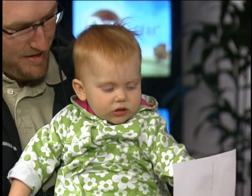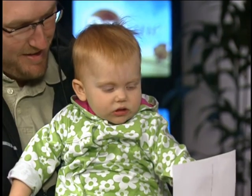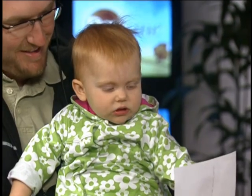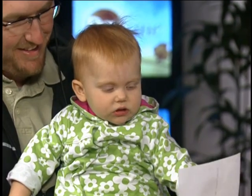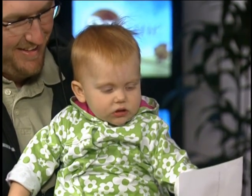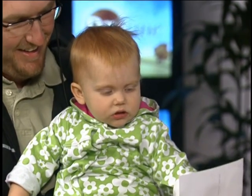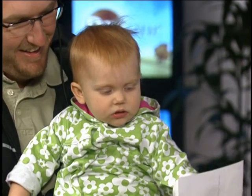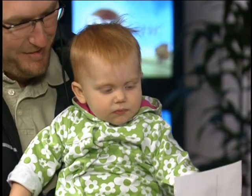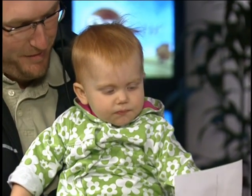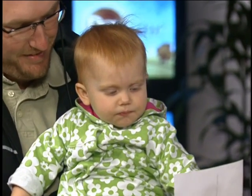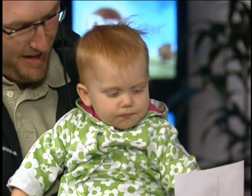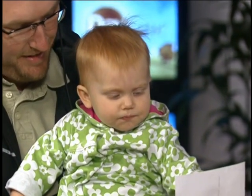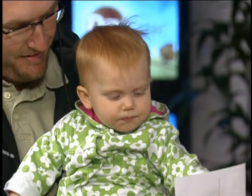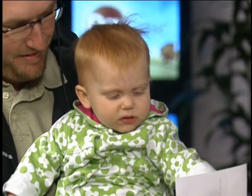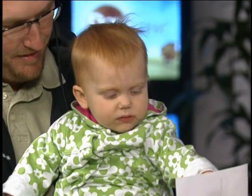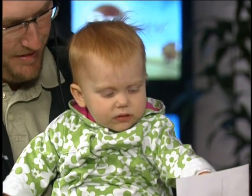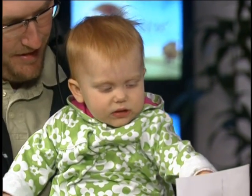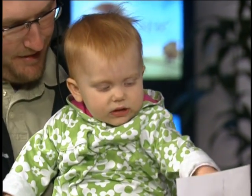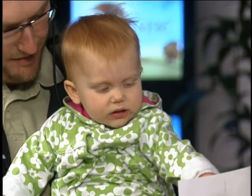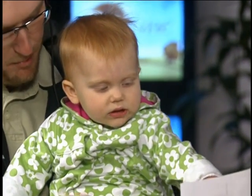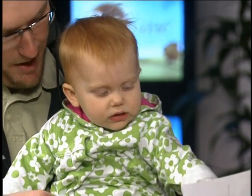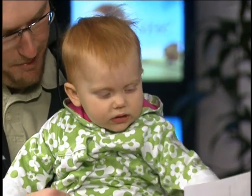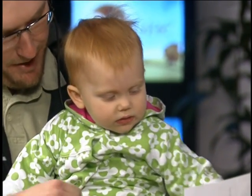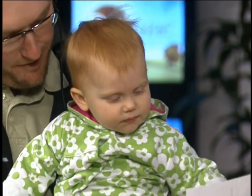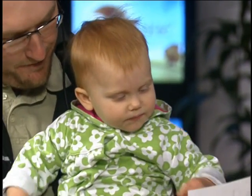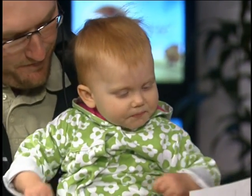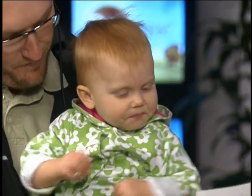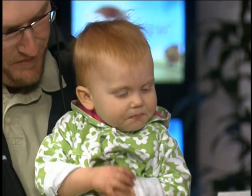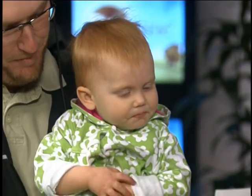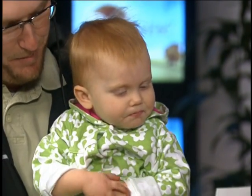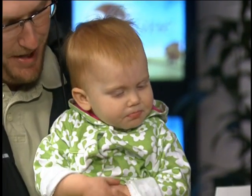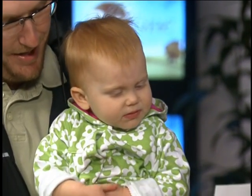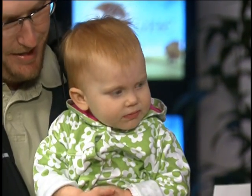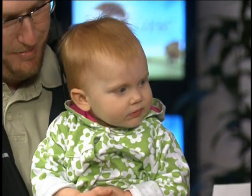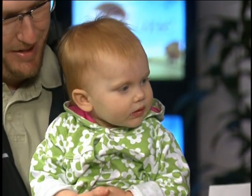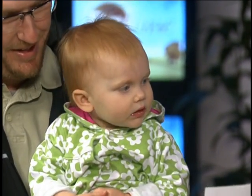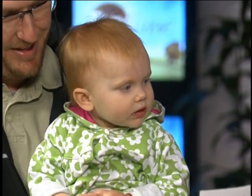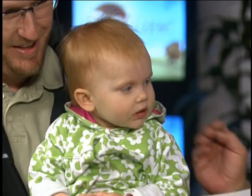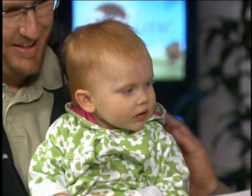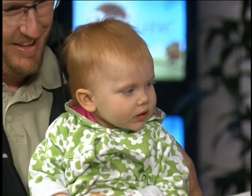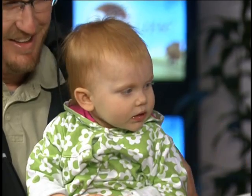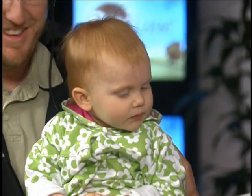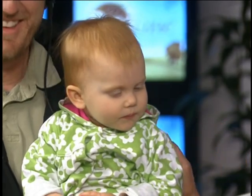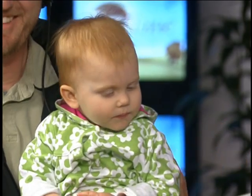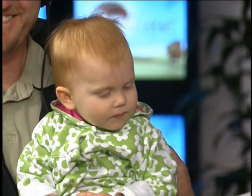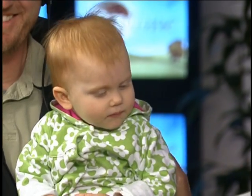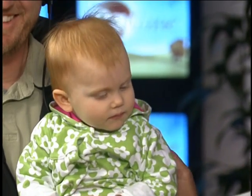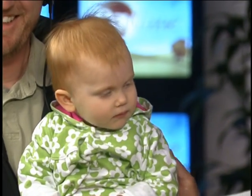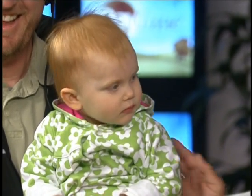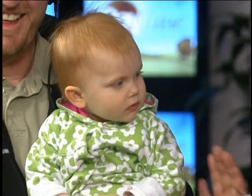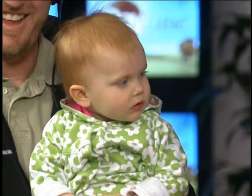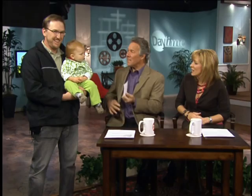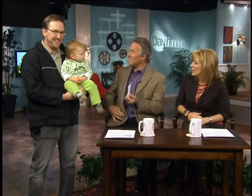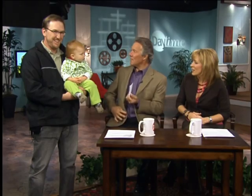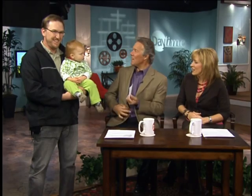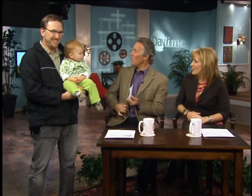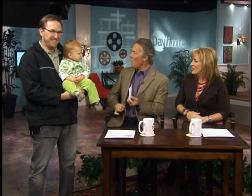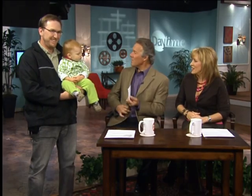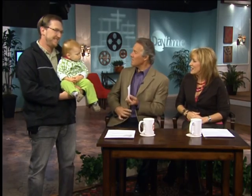Do the sign. What's sign for baby? Yes. Say baby. Can you say baby? Yes. you go. Very good, sweetheart. So that's one of